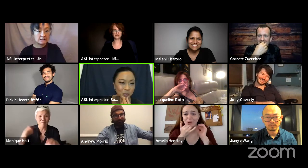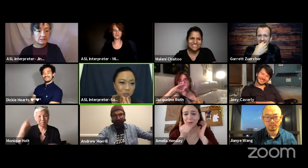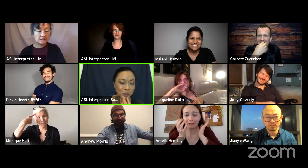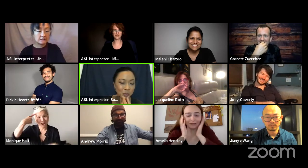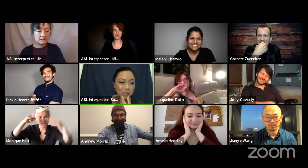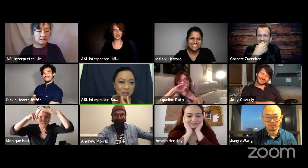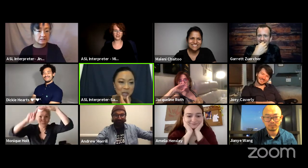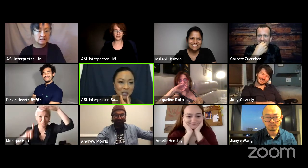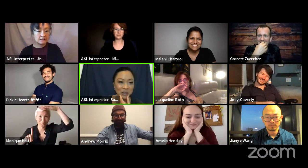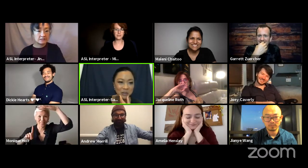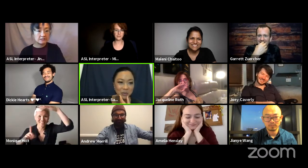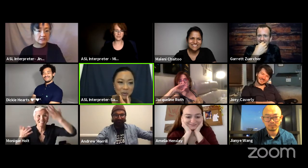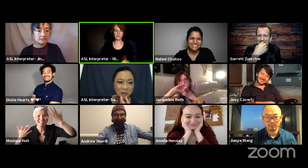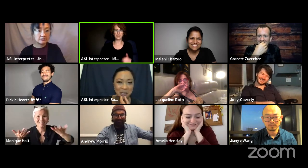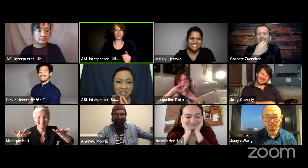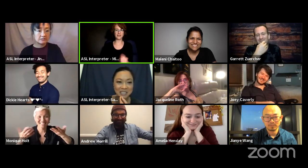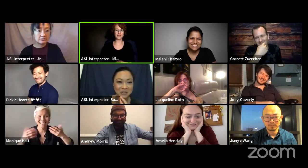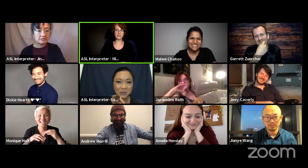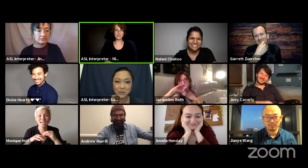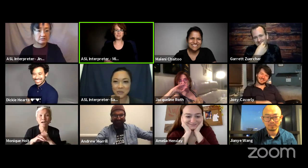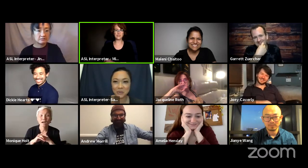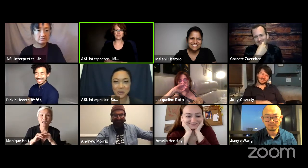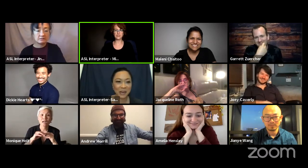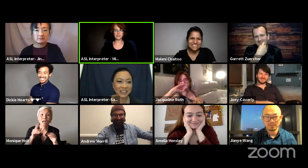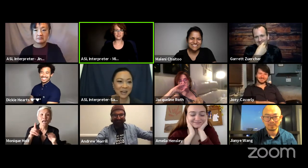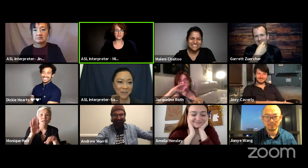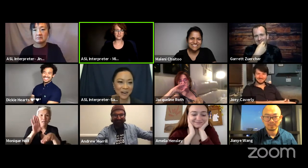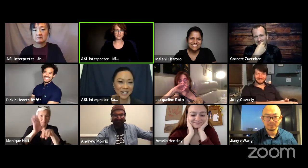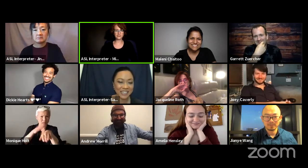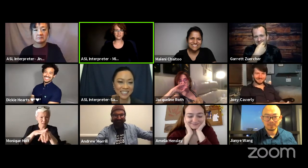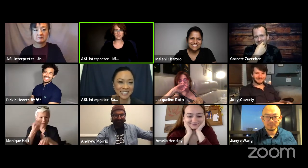Well, please remind us and we'll have to rewrite that part.